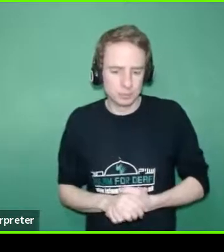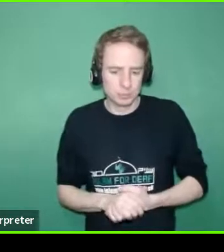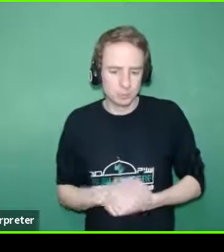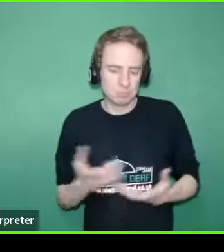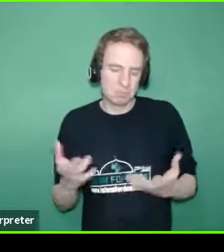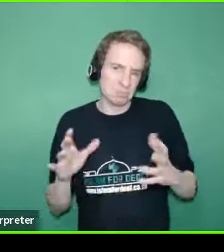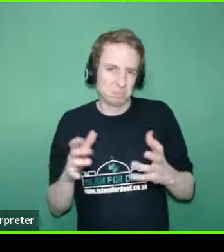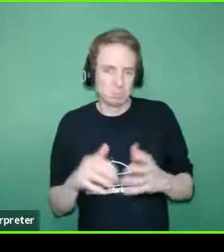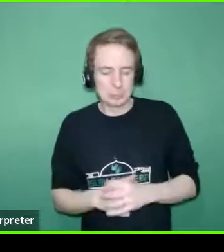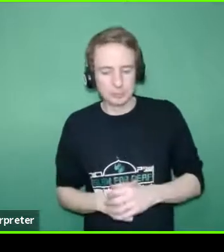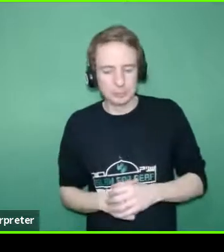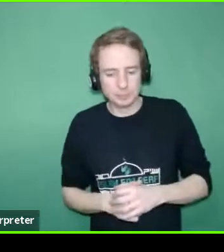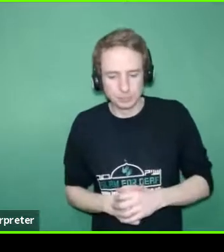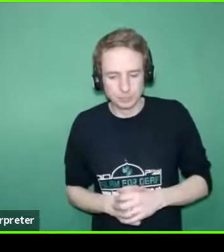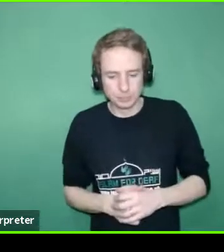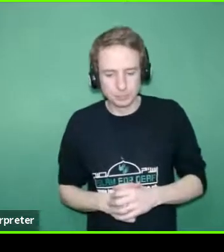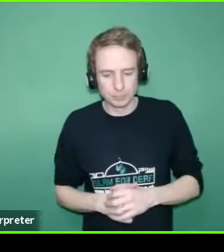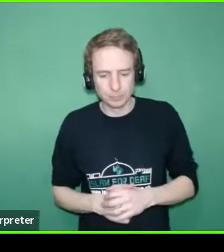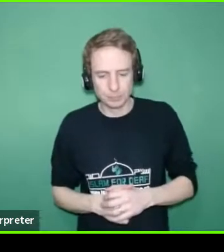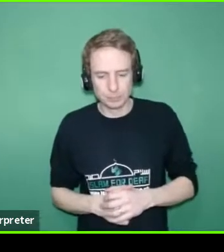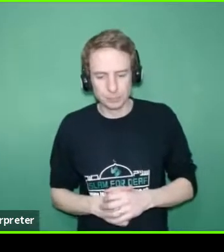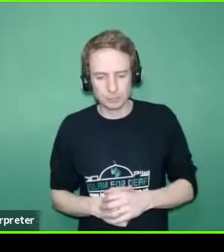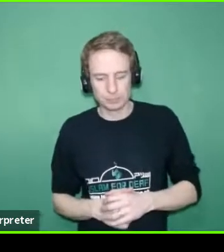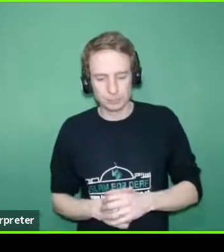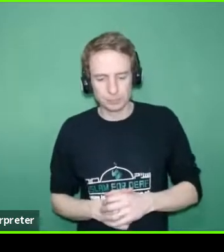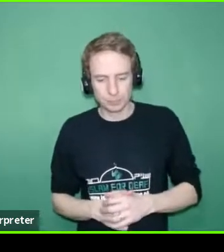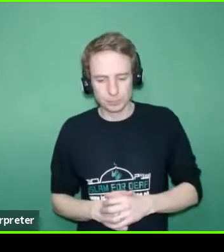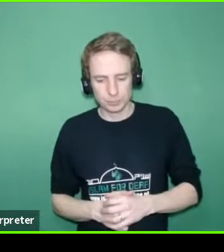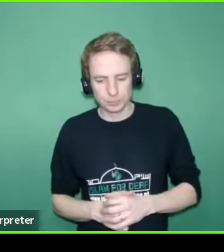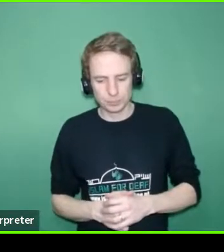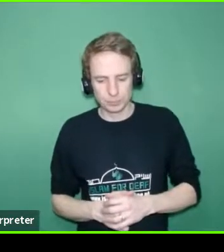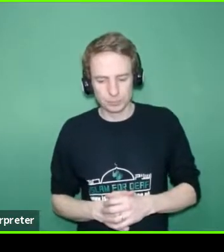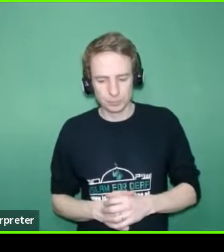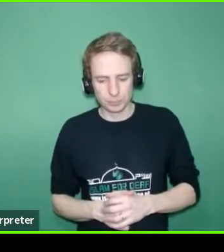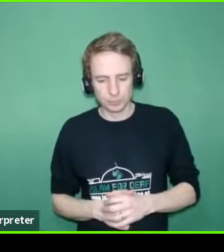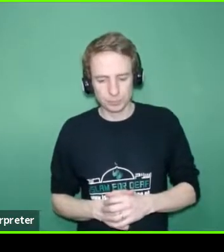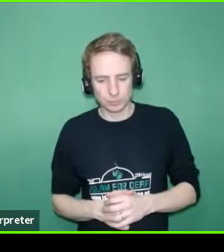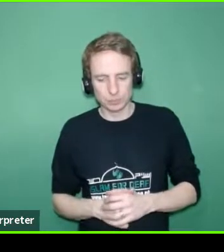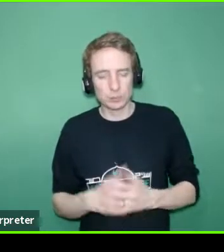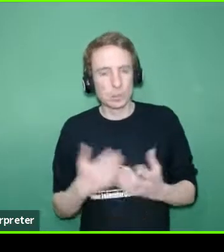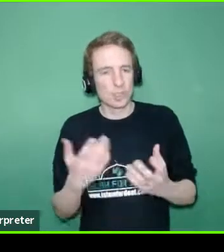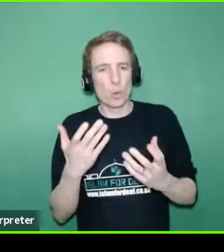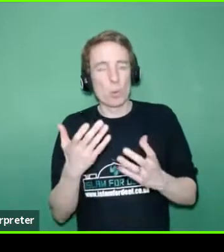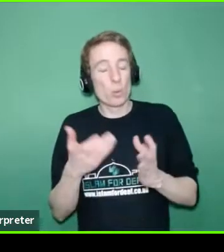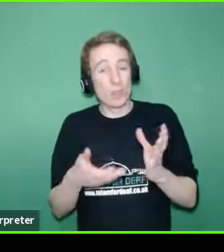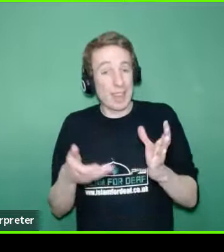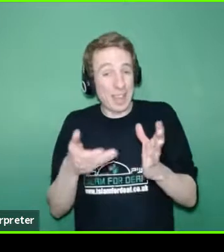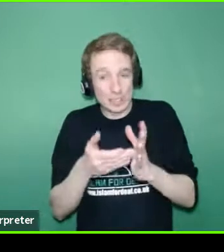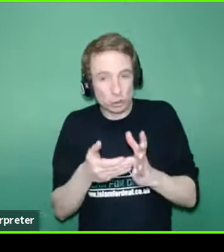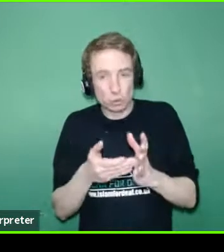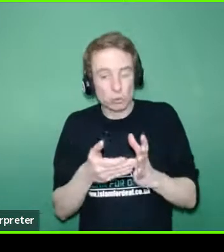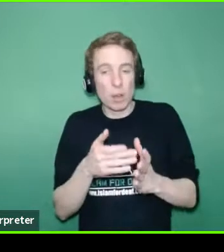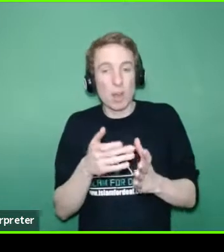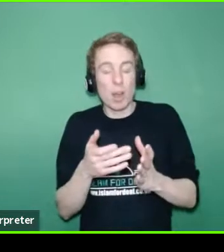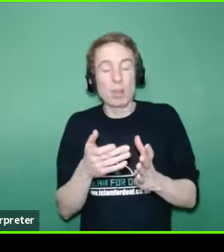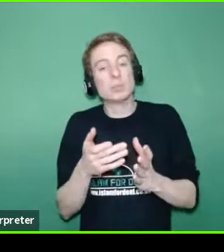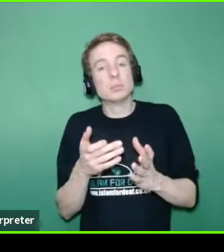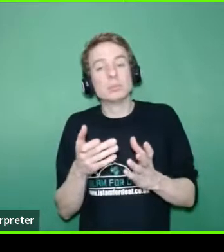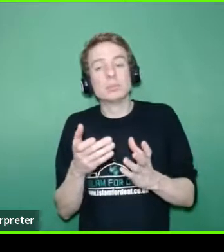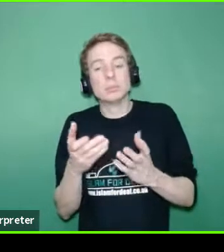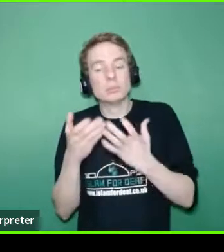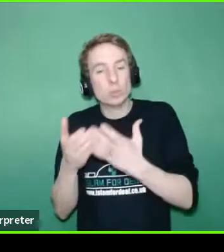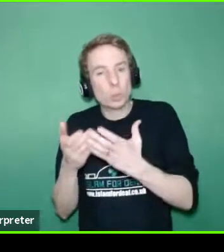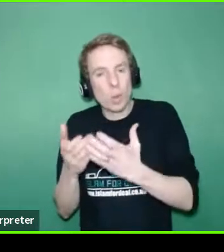this. So this addition, it hasn't been reported. And we see in